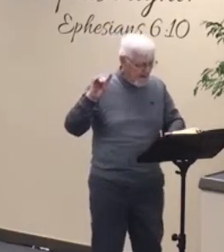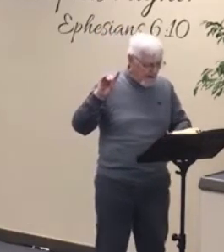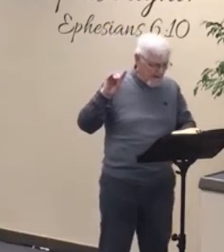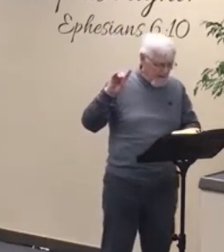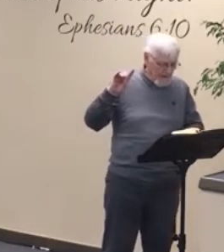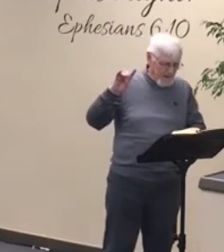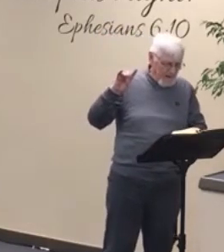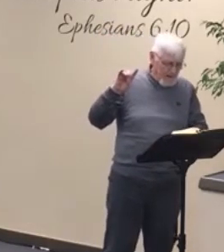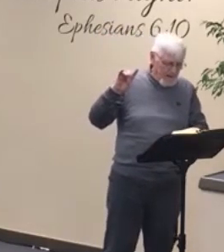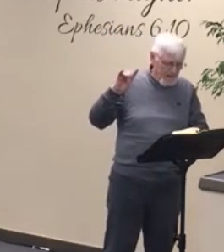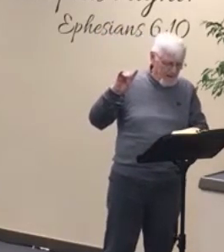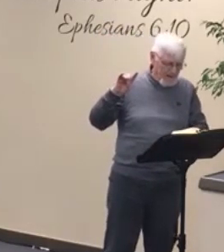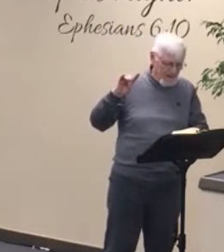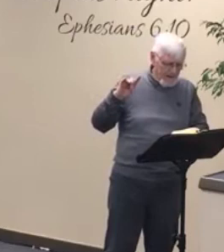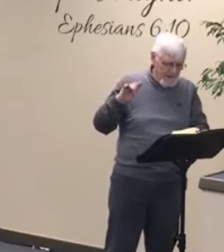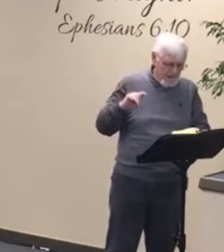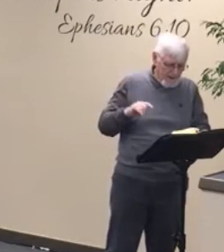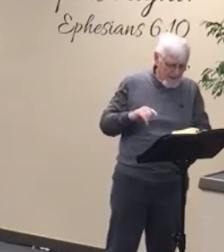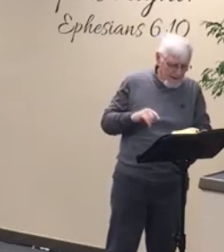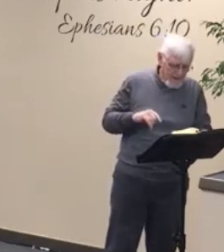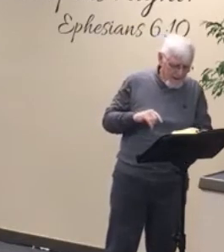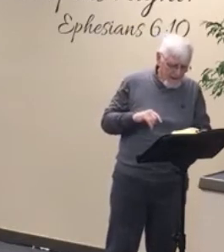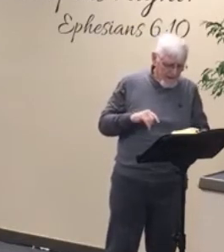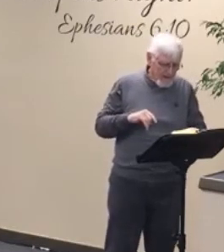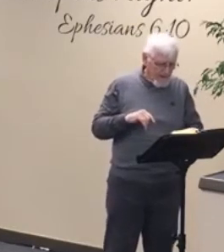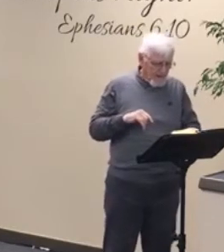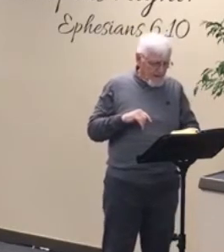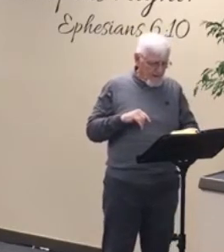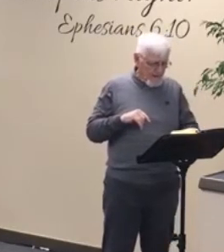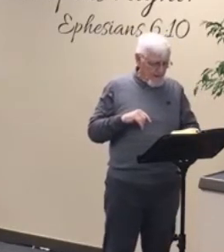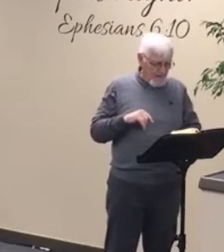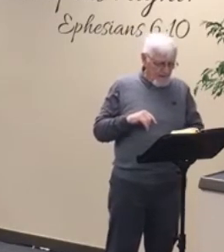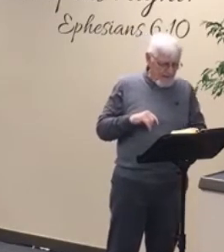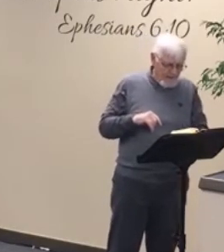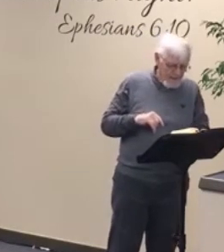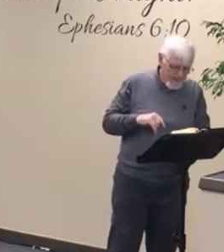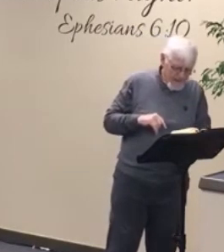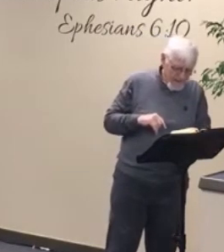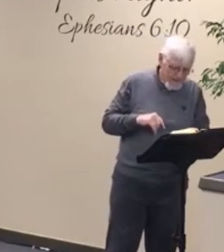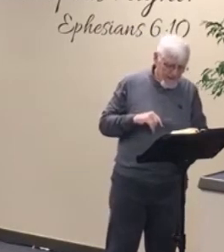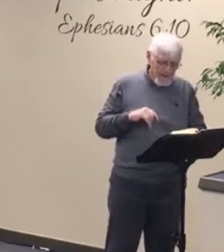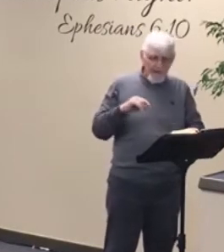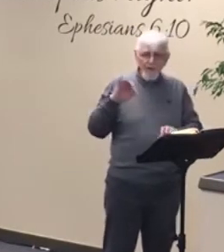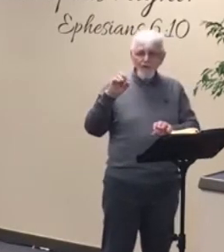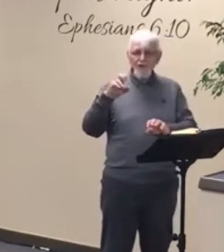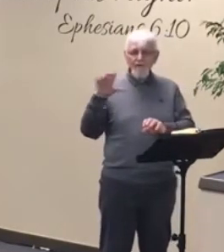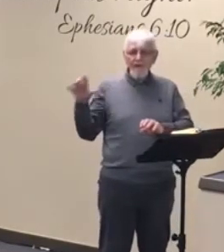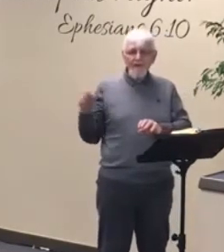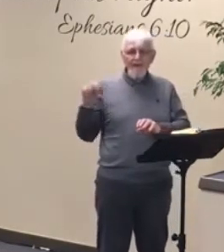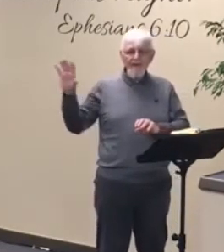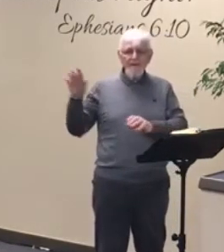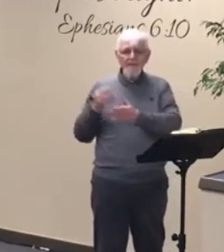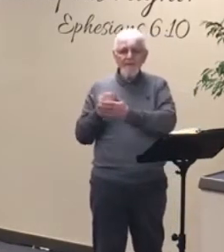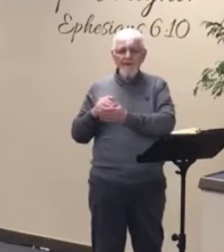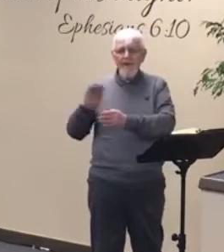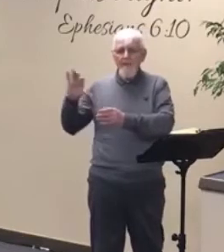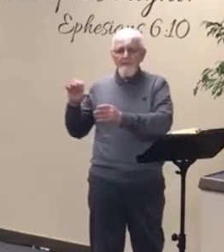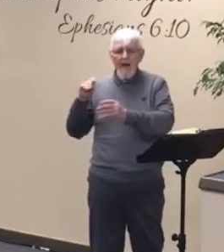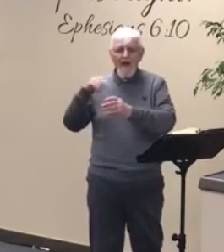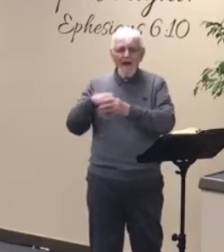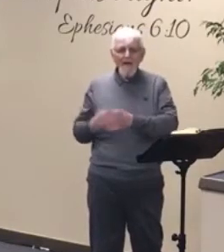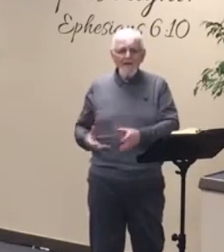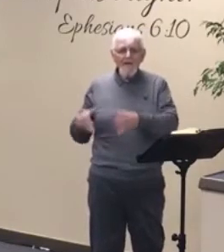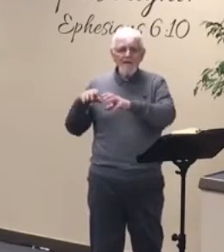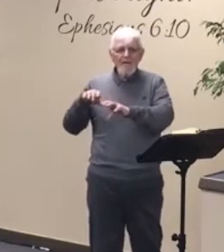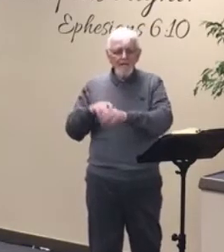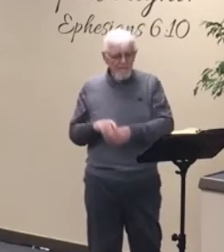28. If you're not familiar with the story, Joseph takes their money and puts it back in their bags. So they go, they've had these empty bags, they're like, we're going